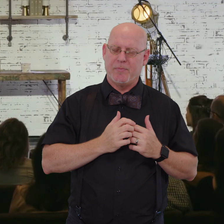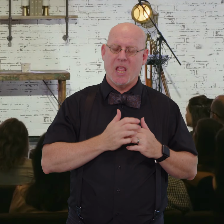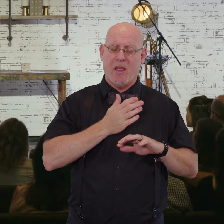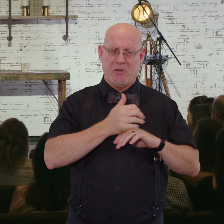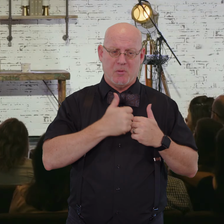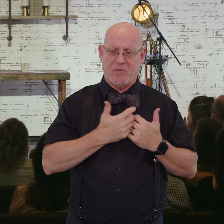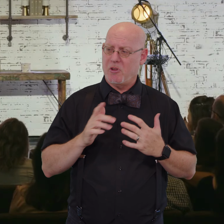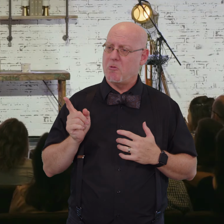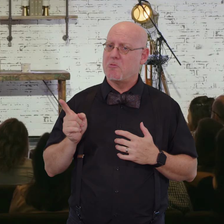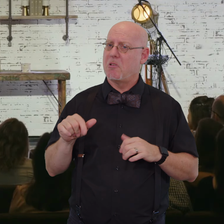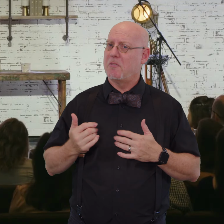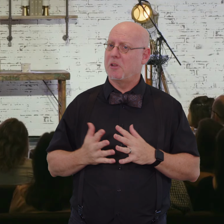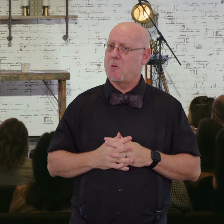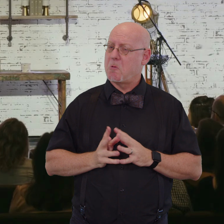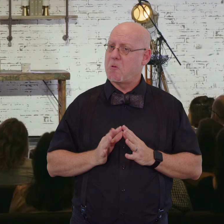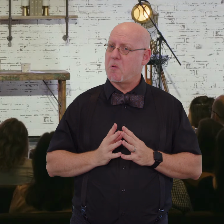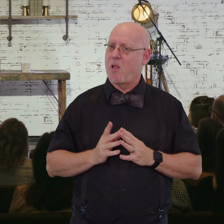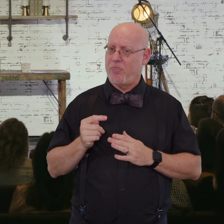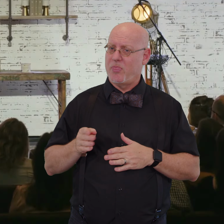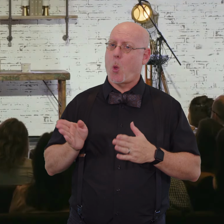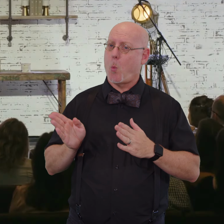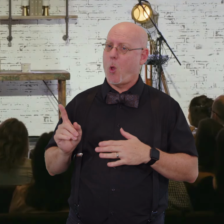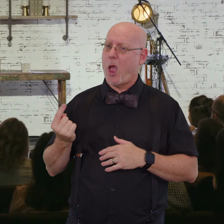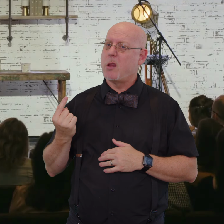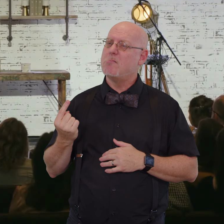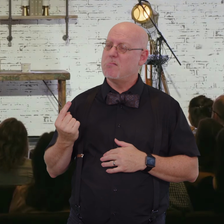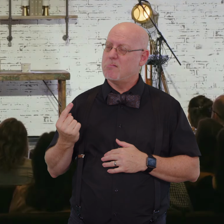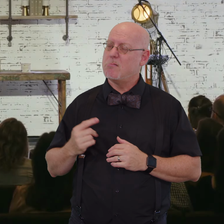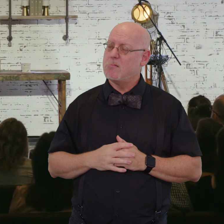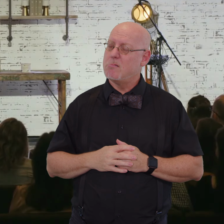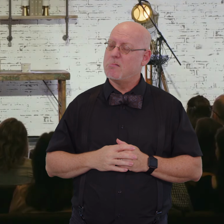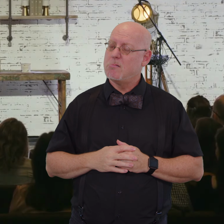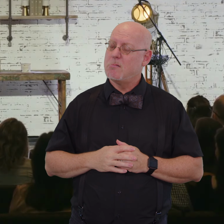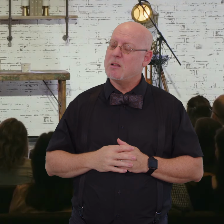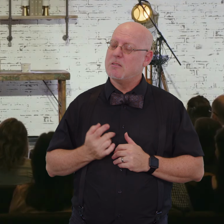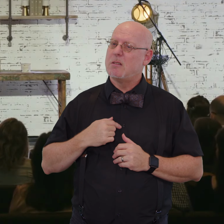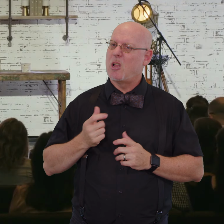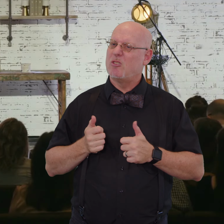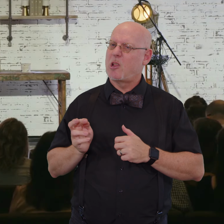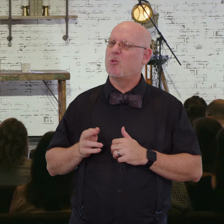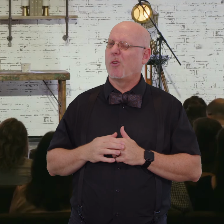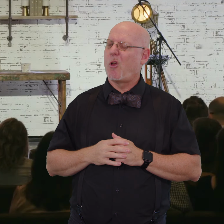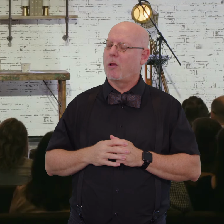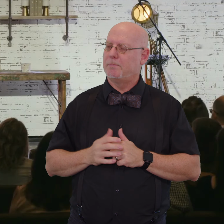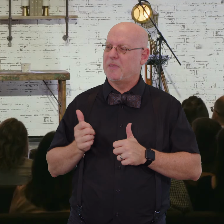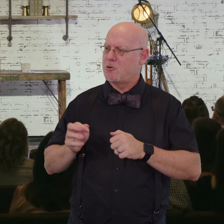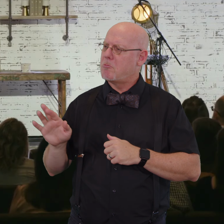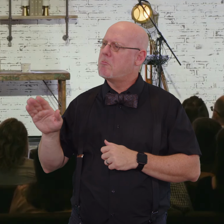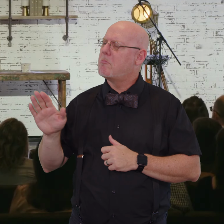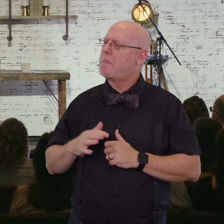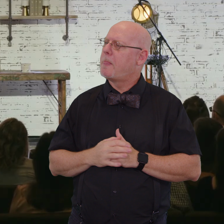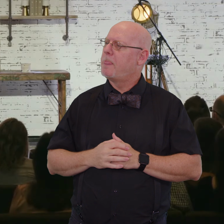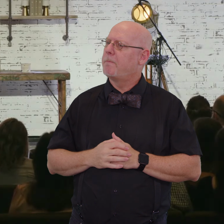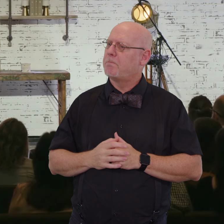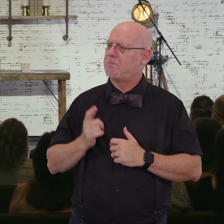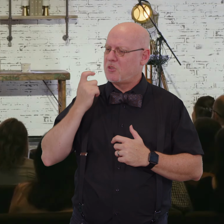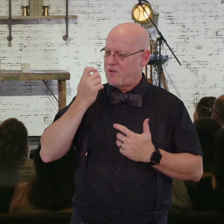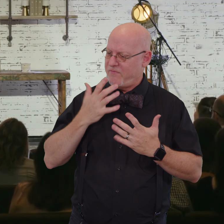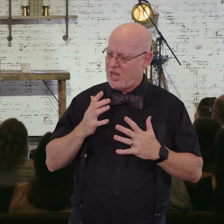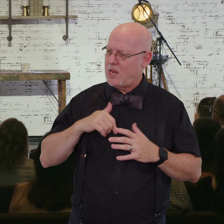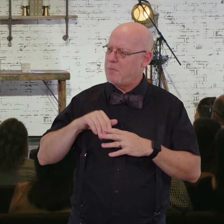games and after the game I'm like oh this is where she lives the one and I was like so I'll just text her so I text I'm like hey